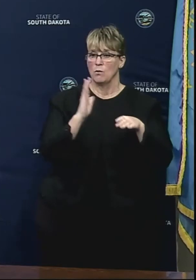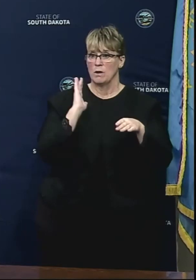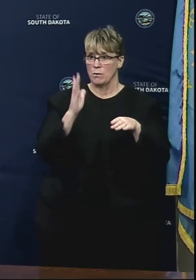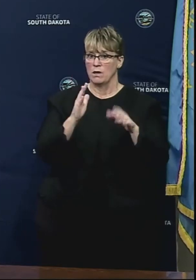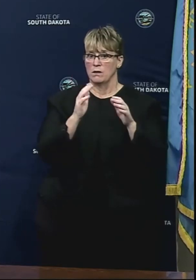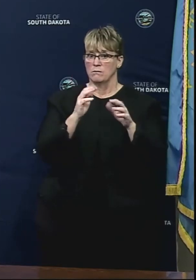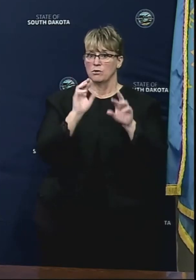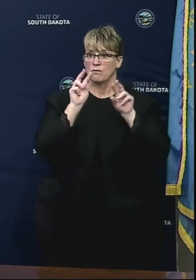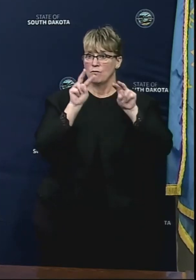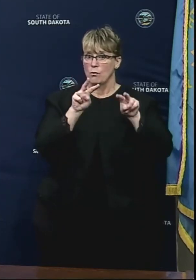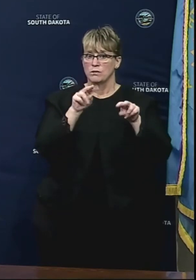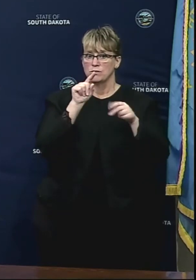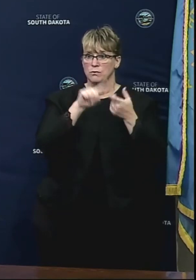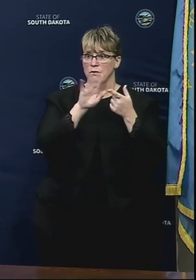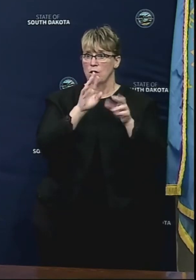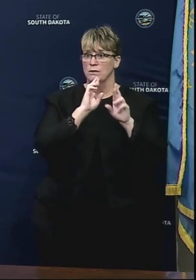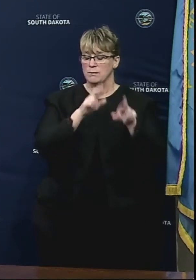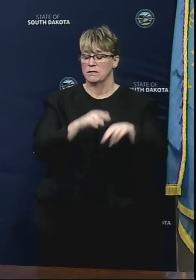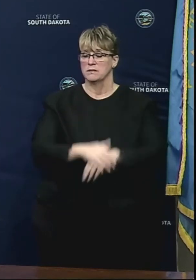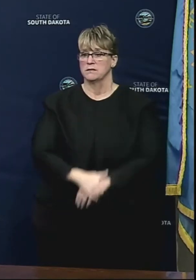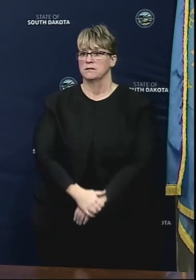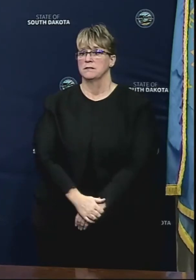forward to their response.